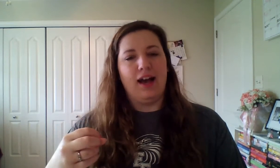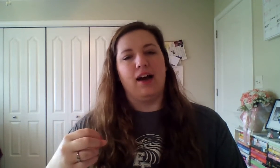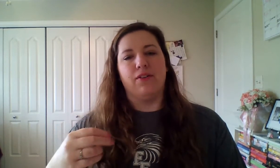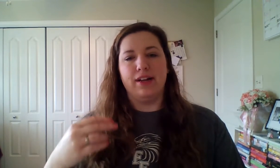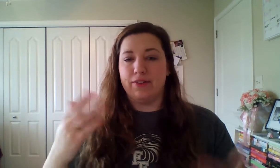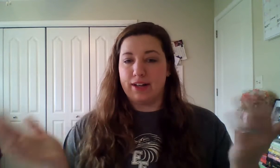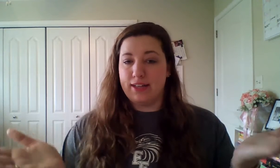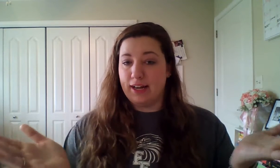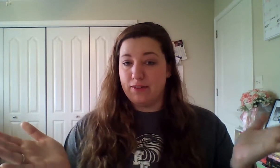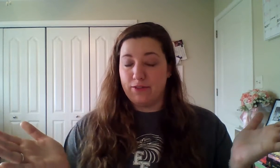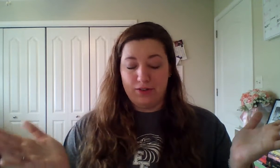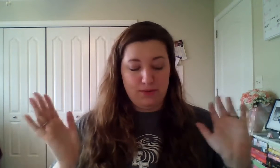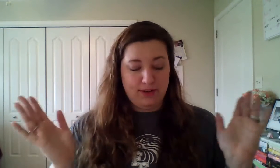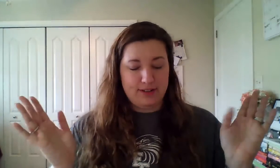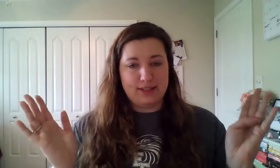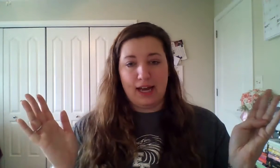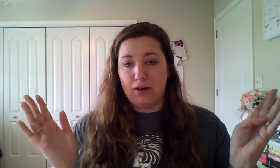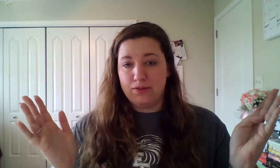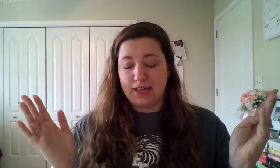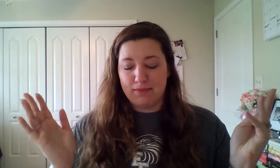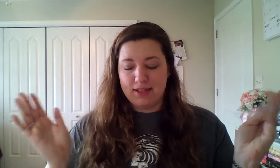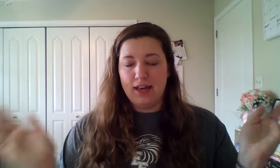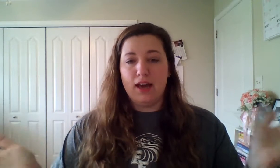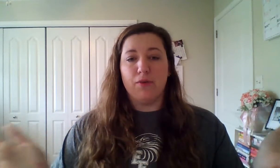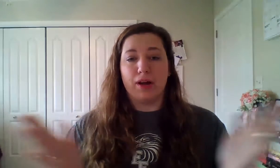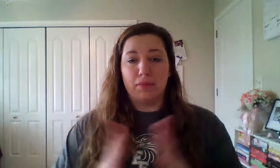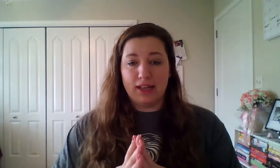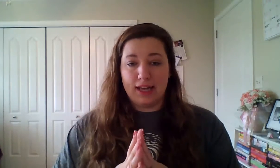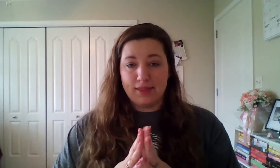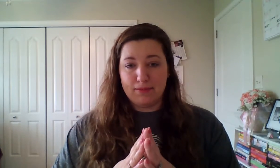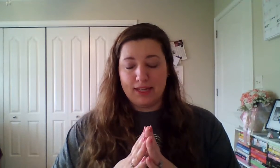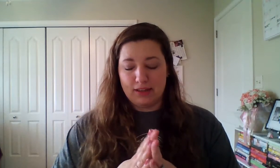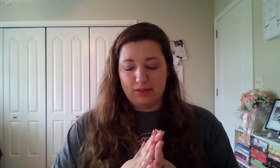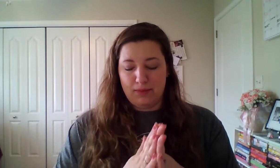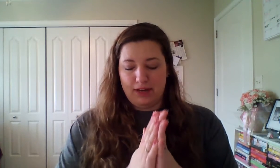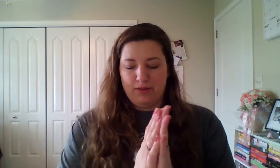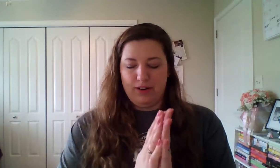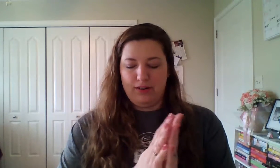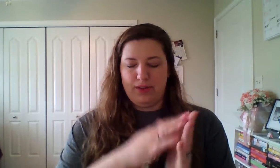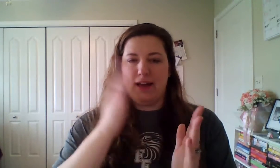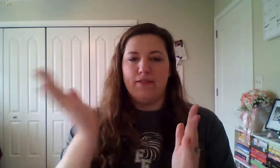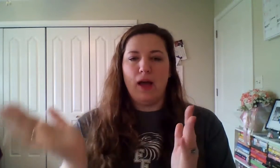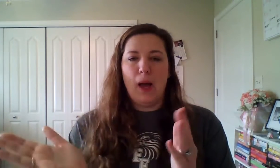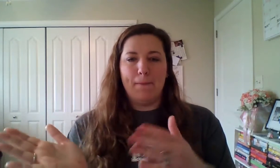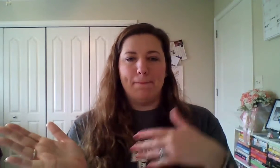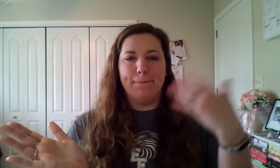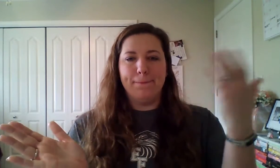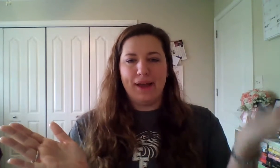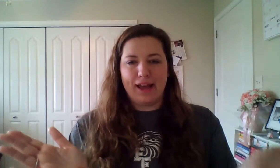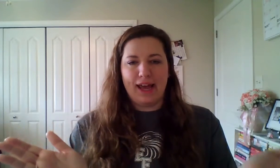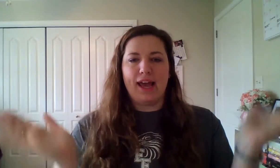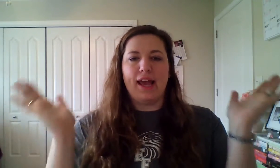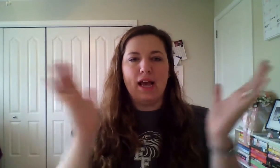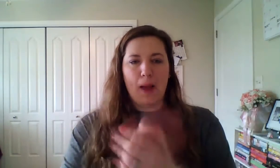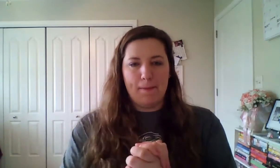All right, now we're going to take our phonemes or our sound segments. We're going to blend them together to make a word. We have a